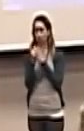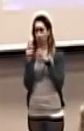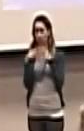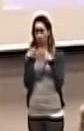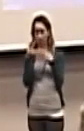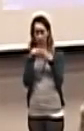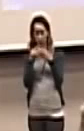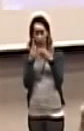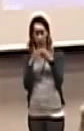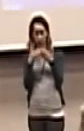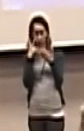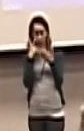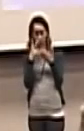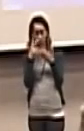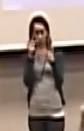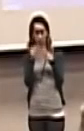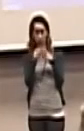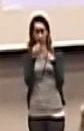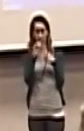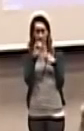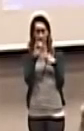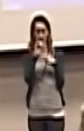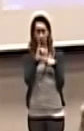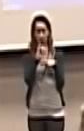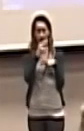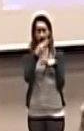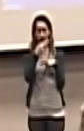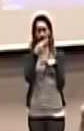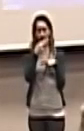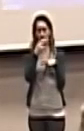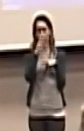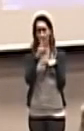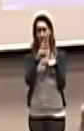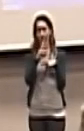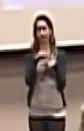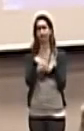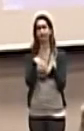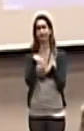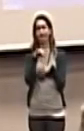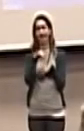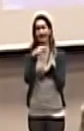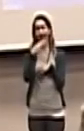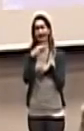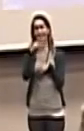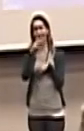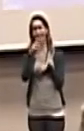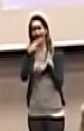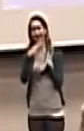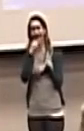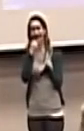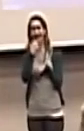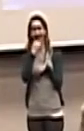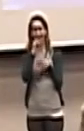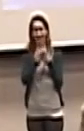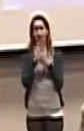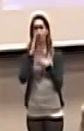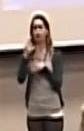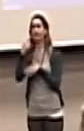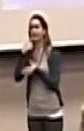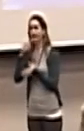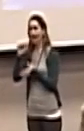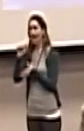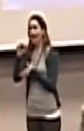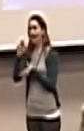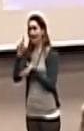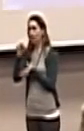saw the word Yahweh, they wouldn't say Yahweh, they would say Adonai. It's used about 300 times with Yahweh